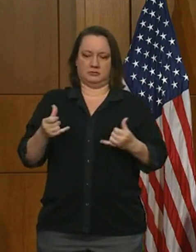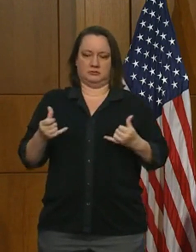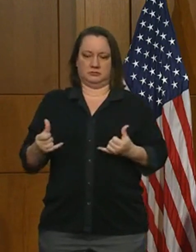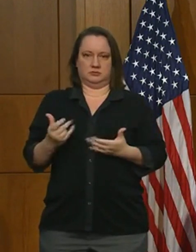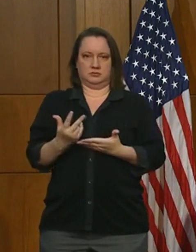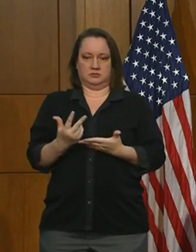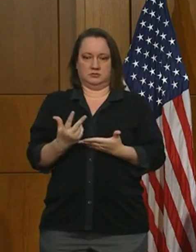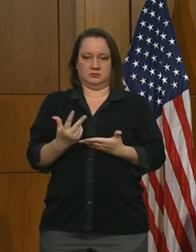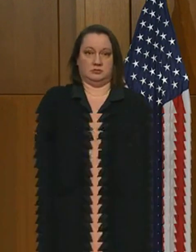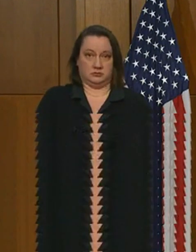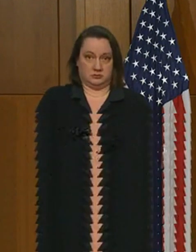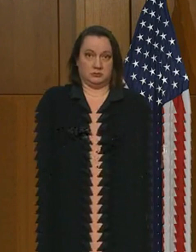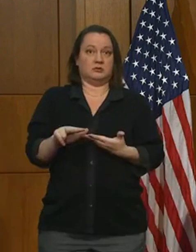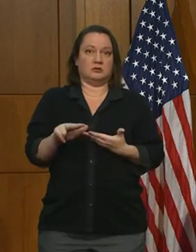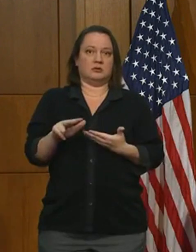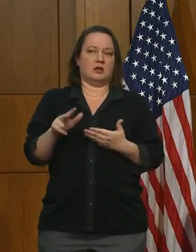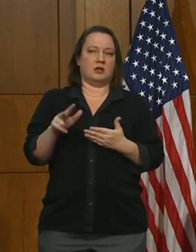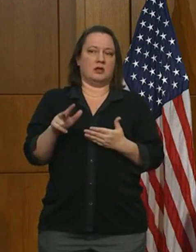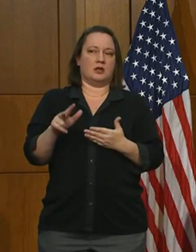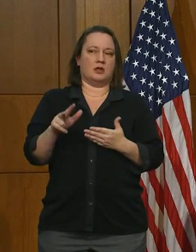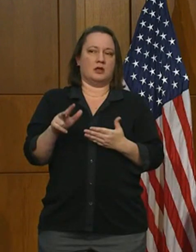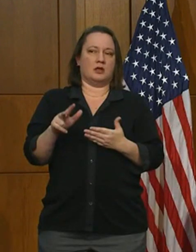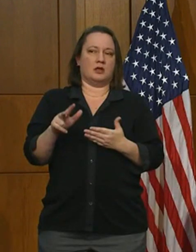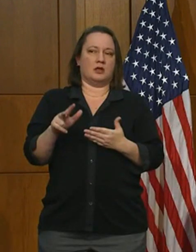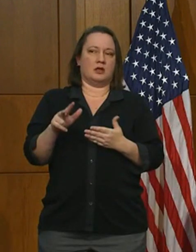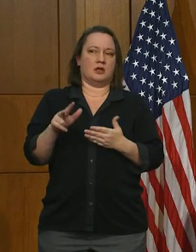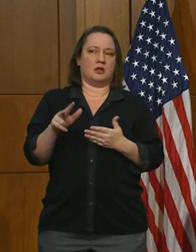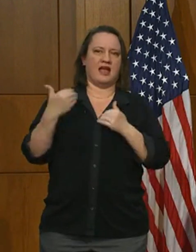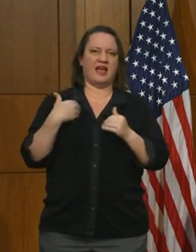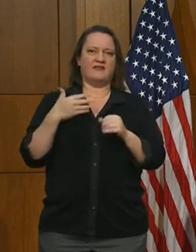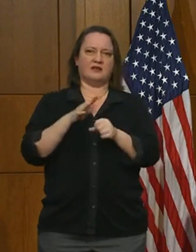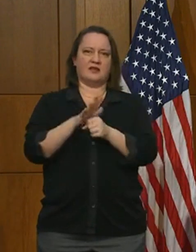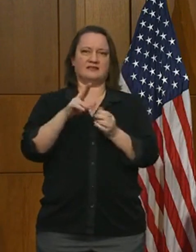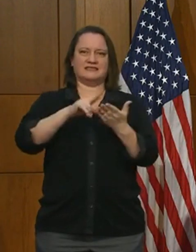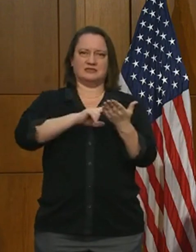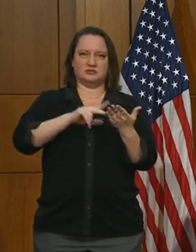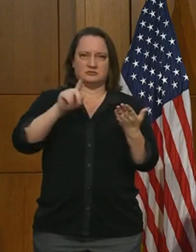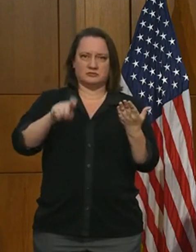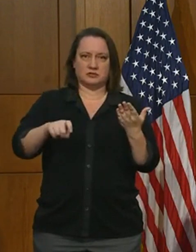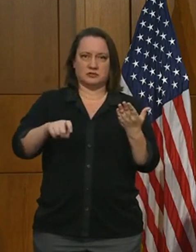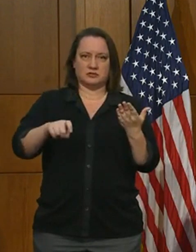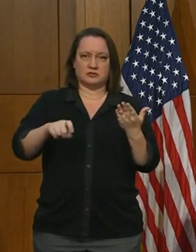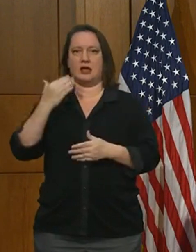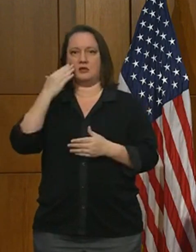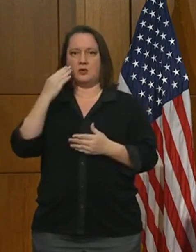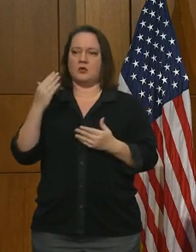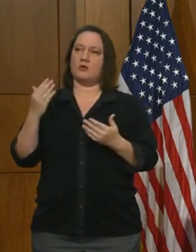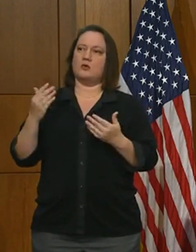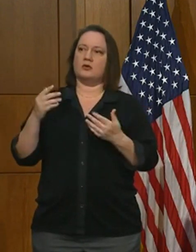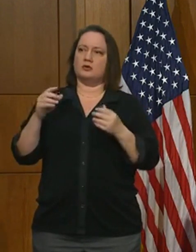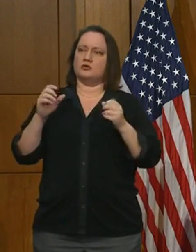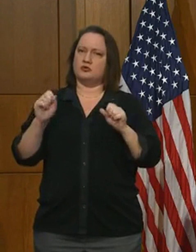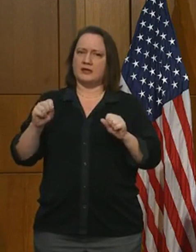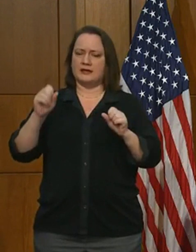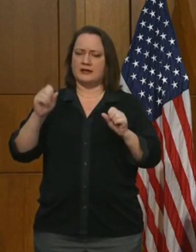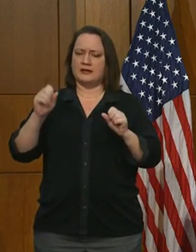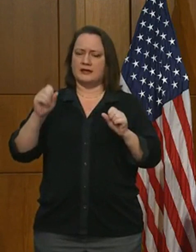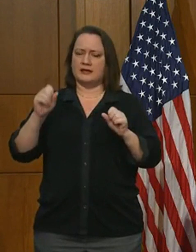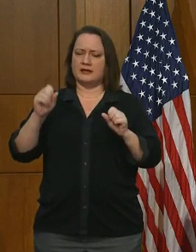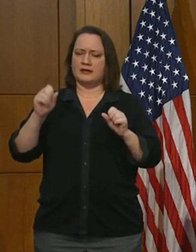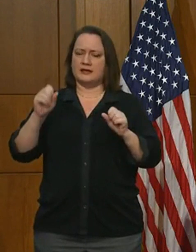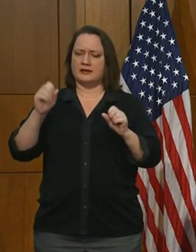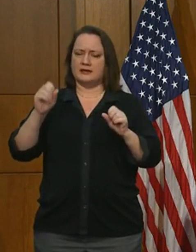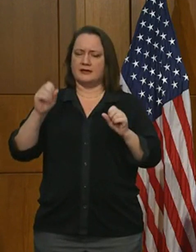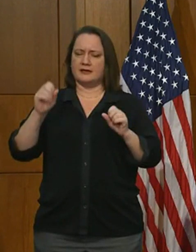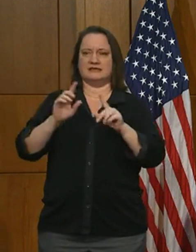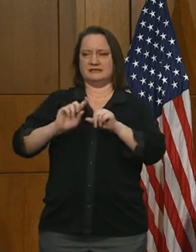are creative. Just the other day, I know one was circulating in our office, so there are ways that you can have these